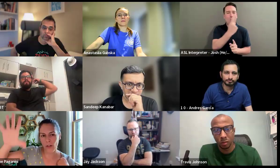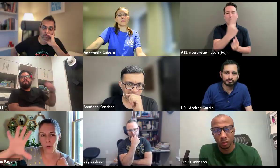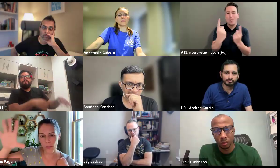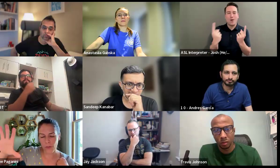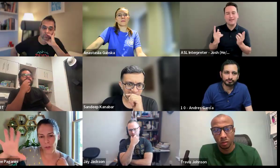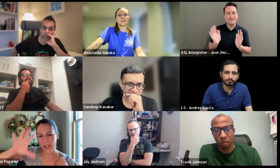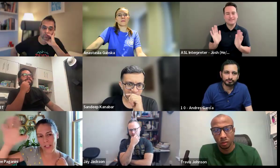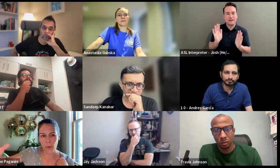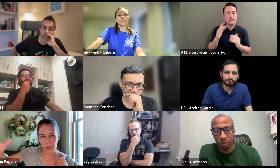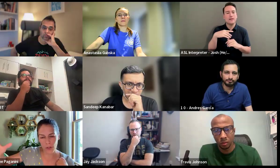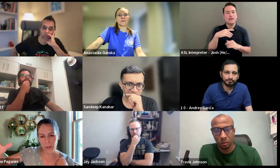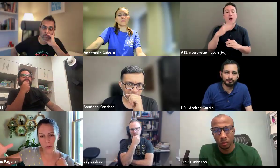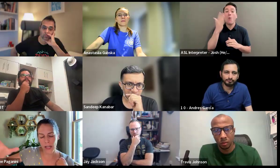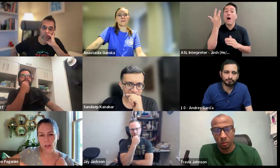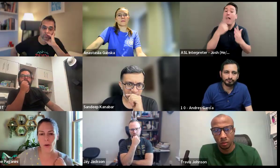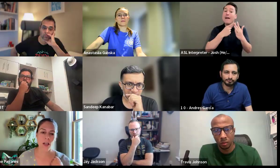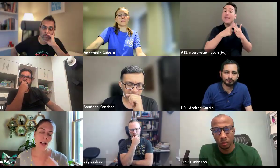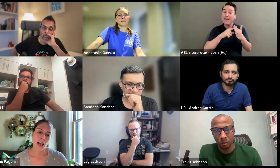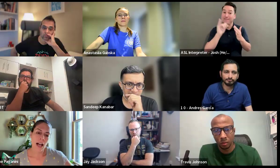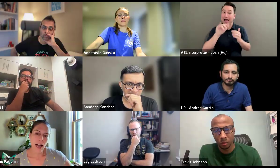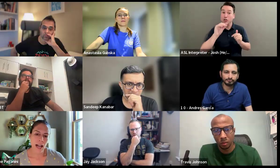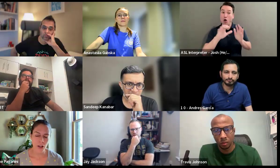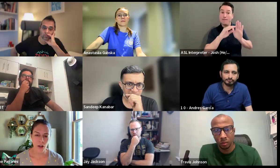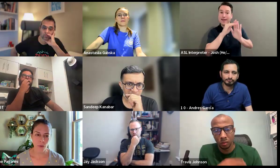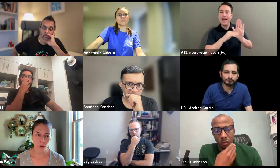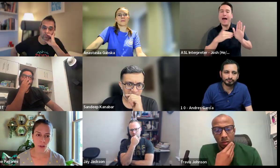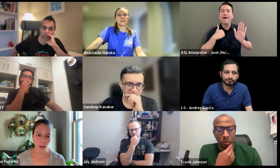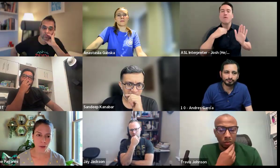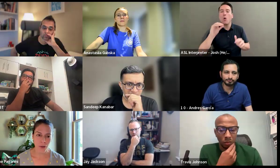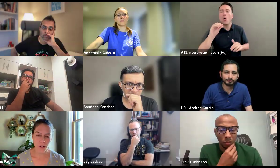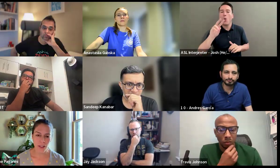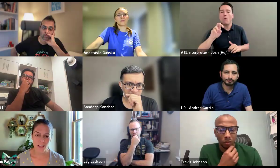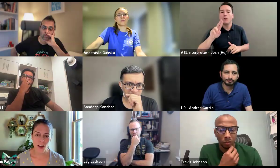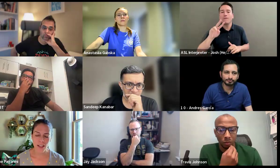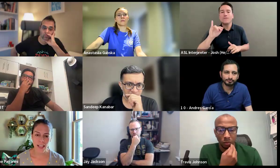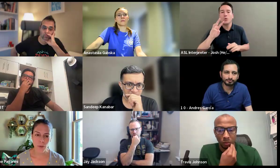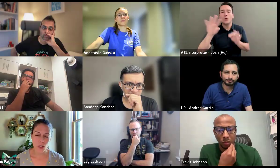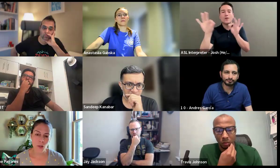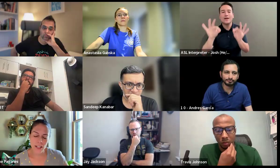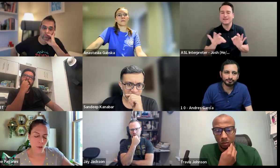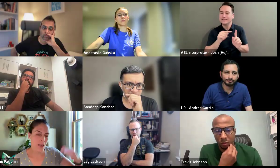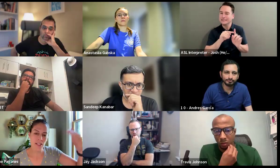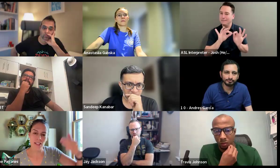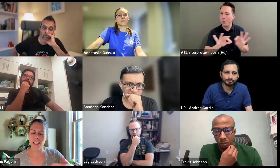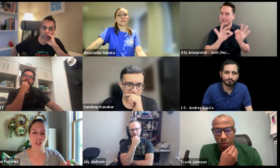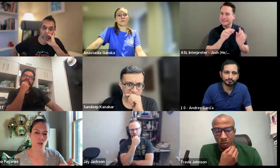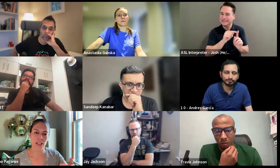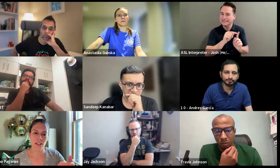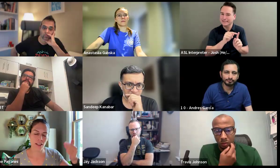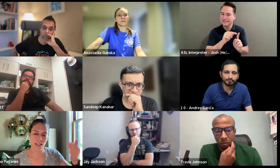like an overview. So that's important too, right? So I don't know. It's not that much. You can basically screen the things